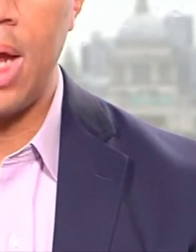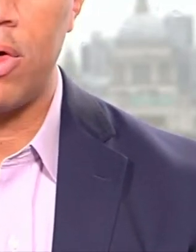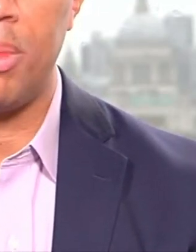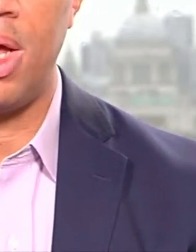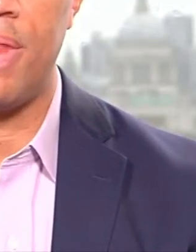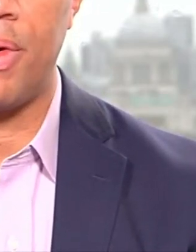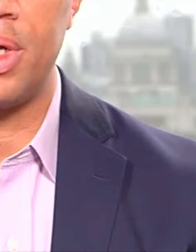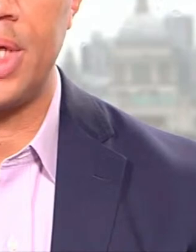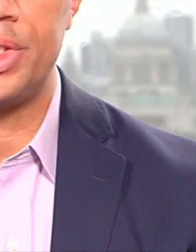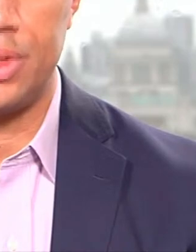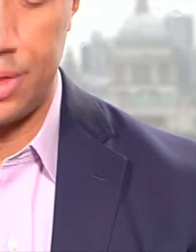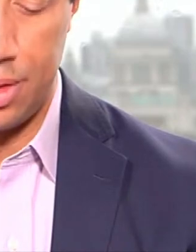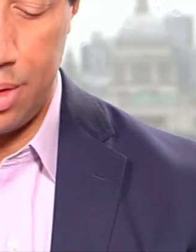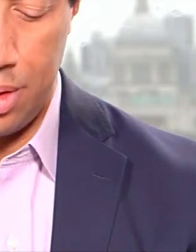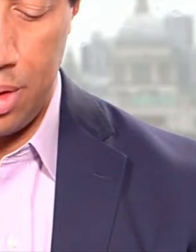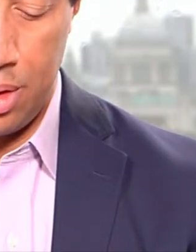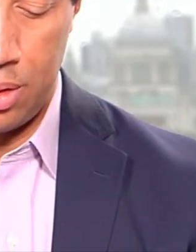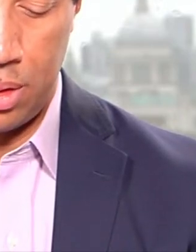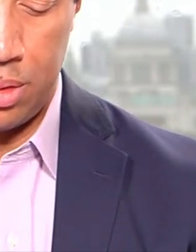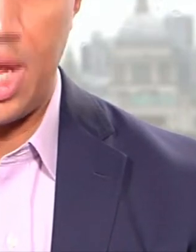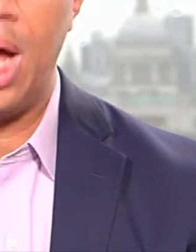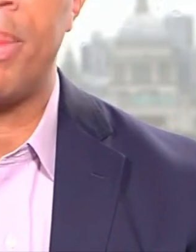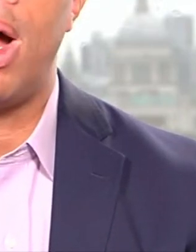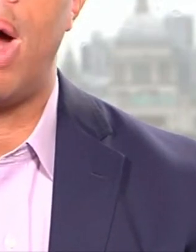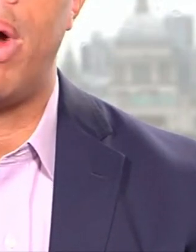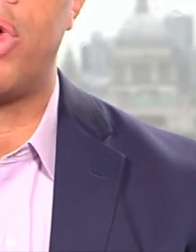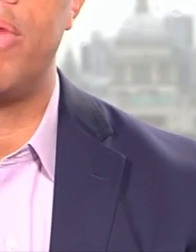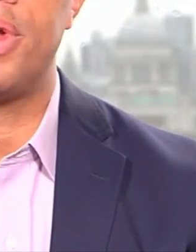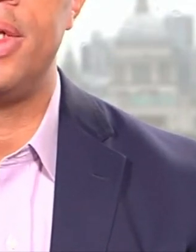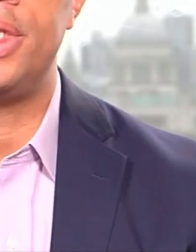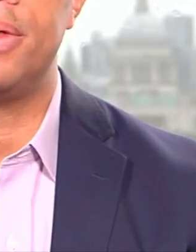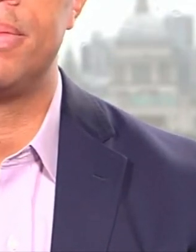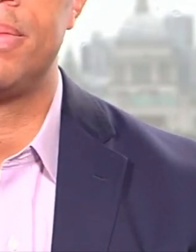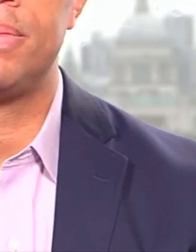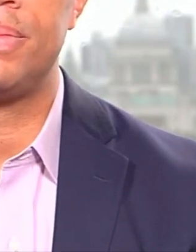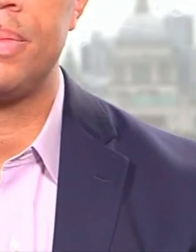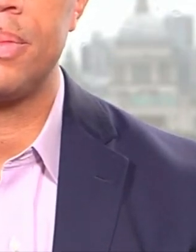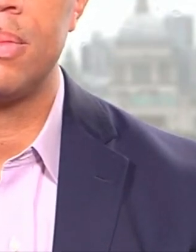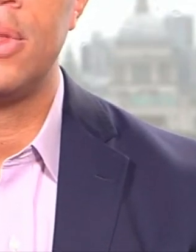governments, and global health organizations to help manage the crisis.